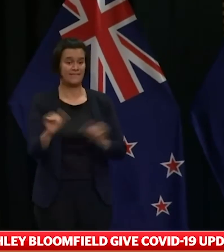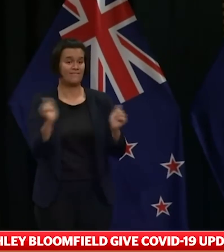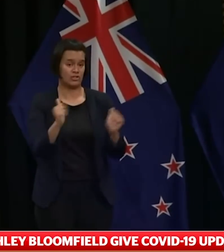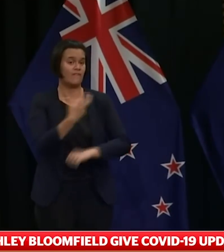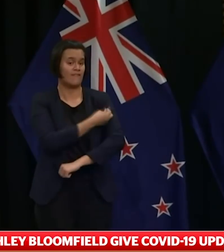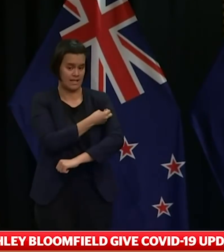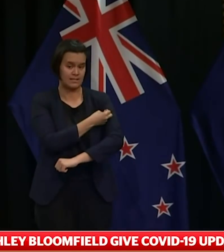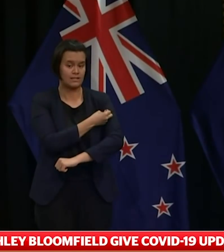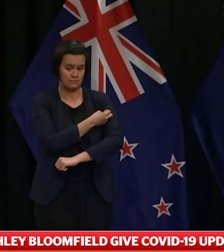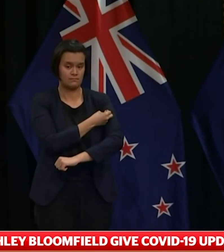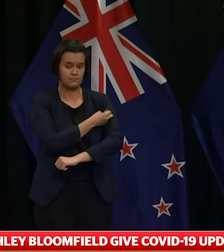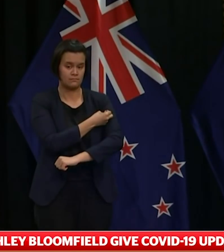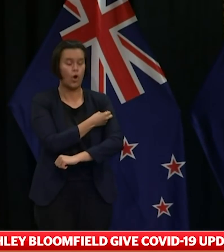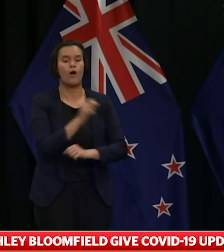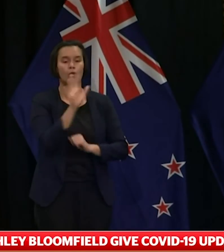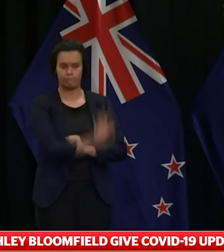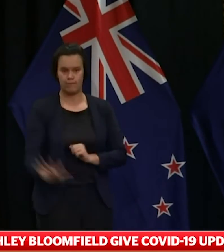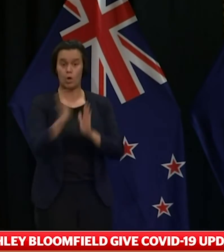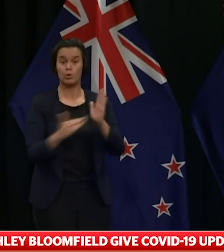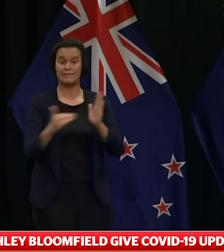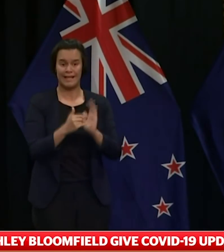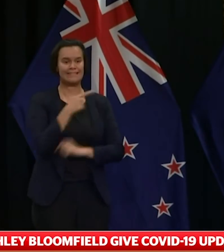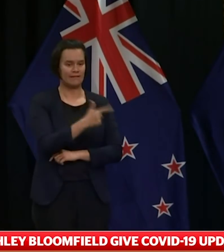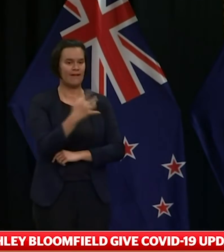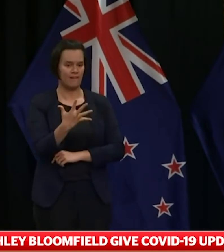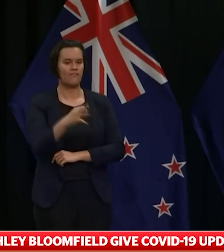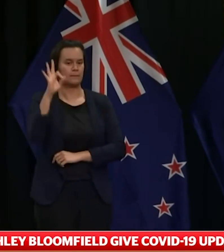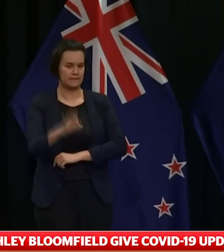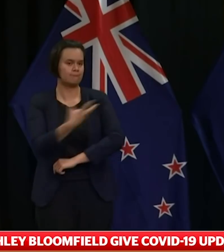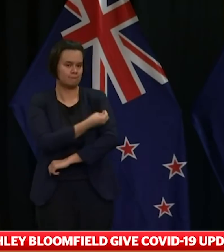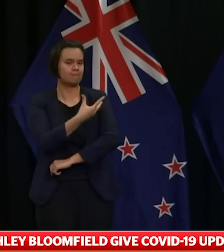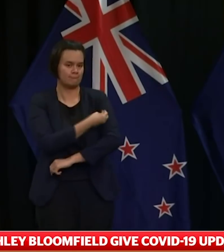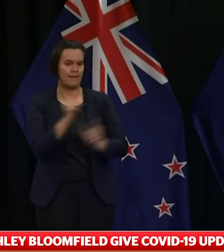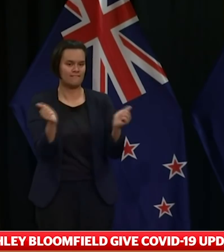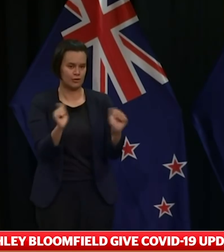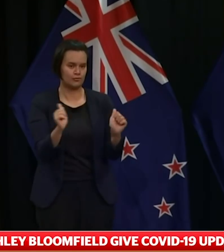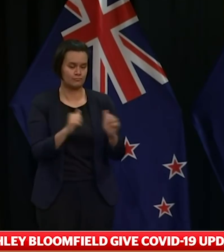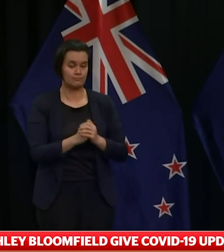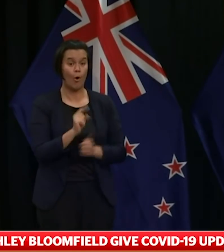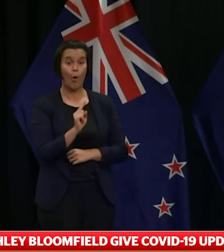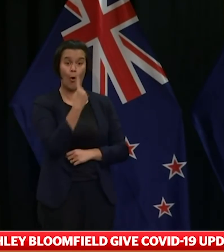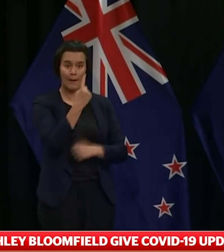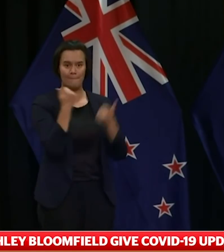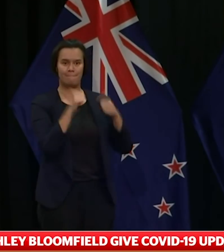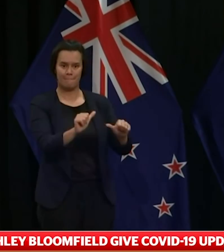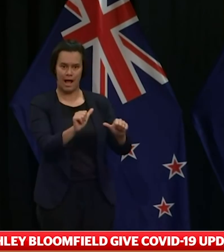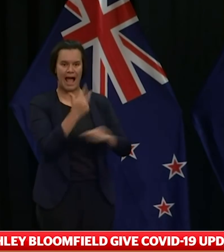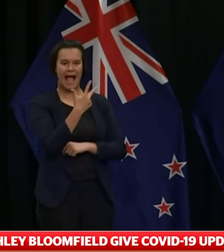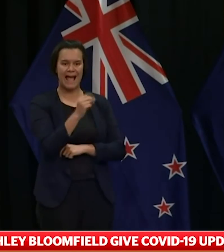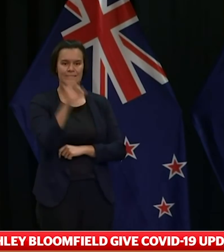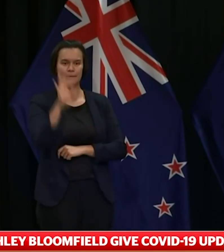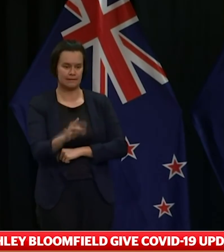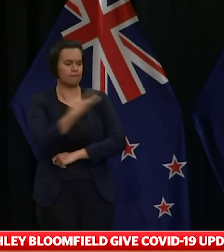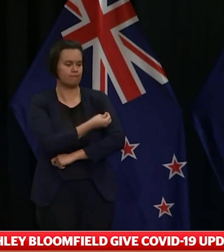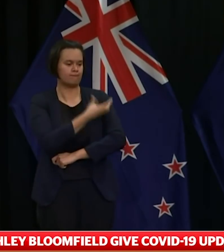so to be in that situation next week. Auckland has already achieved 80% of eligible people fully